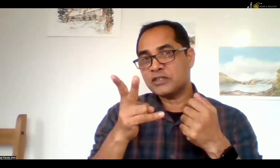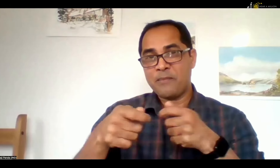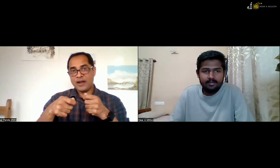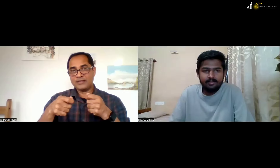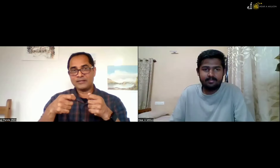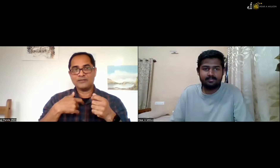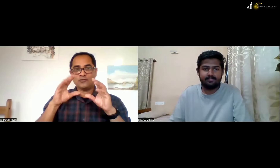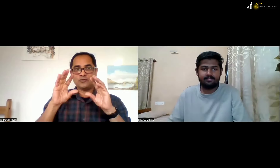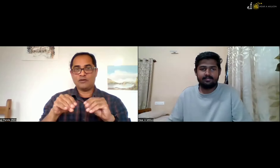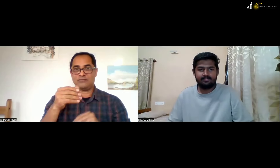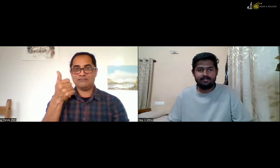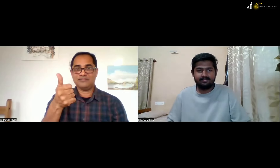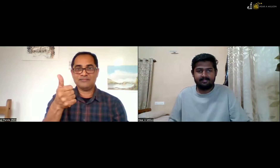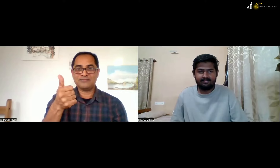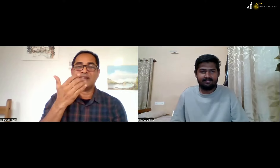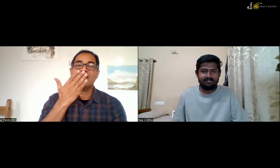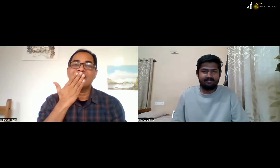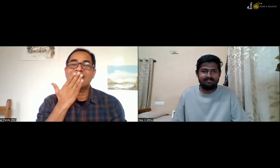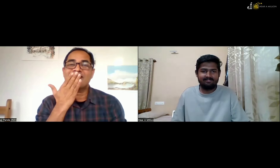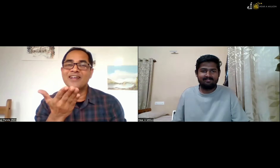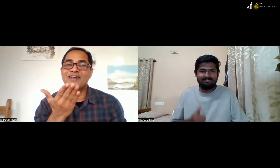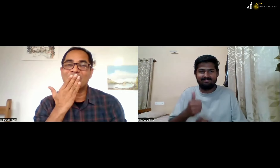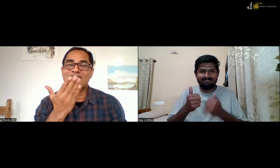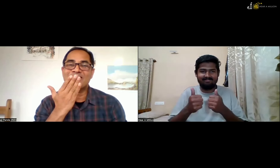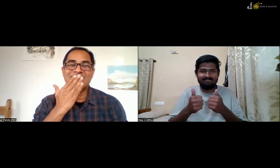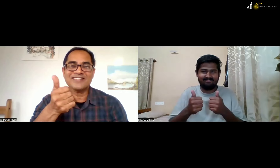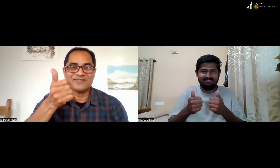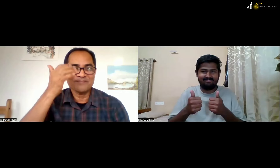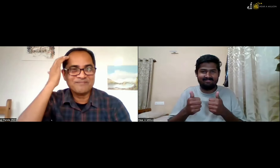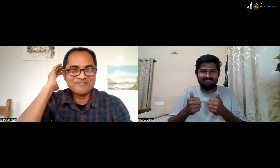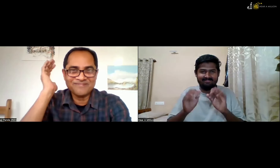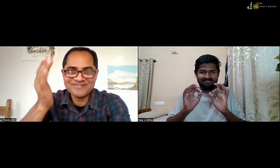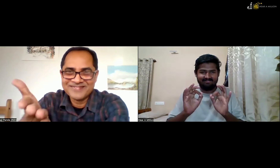And I'm totally okay with your questions.